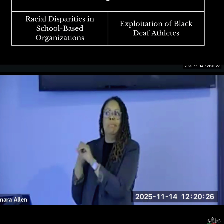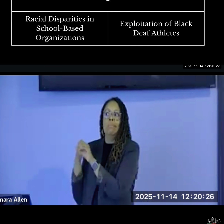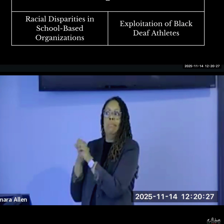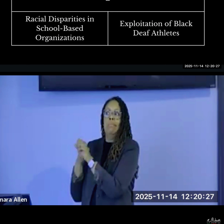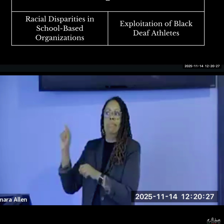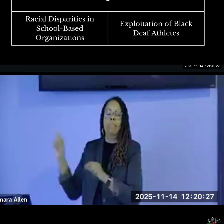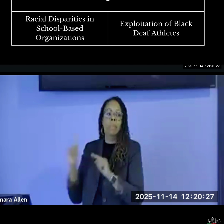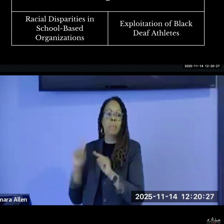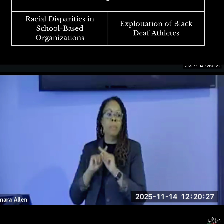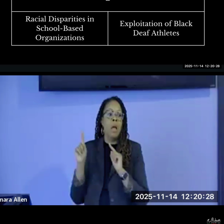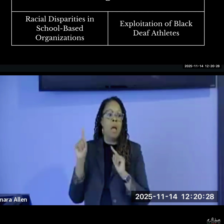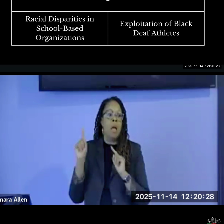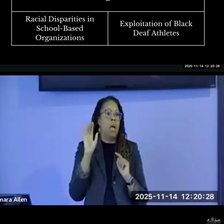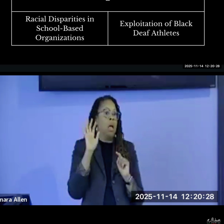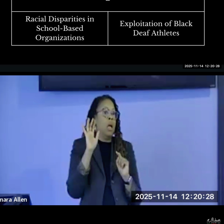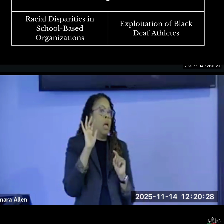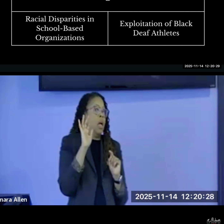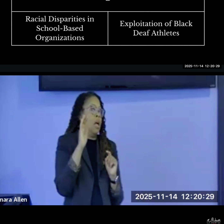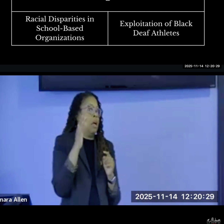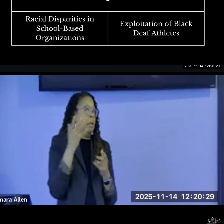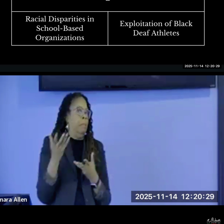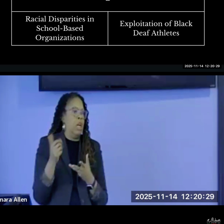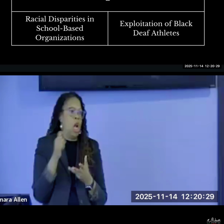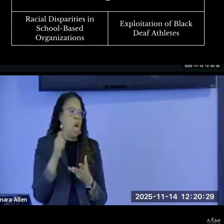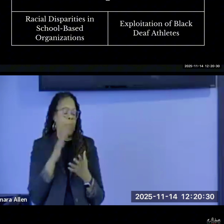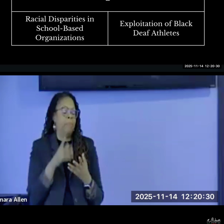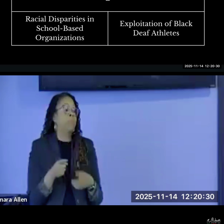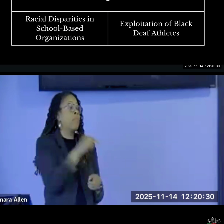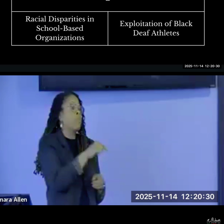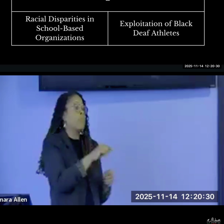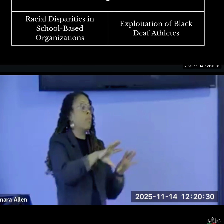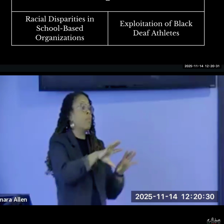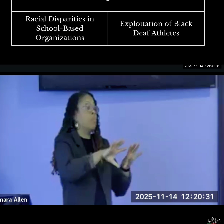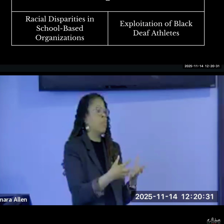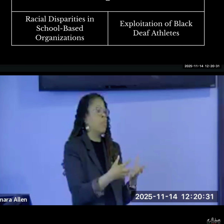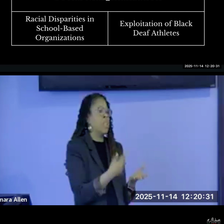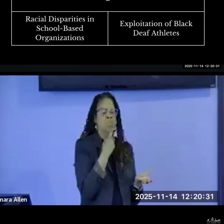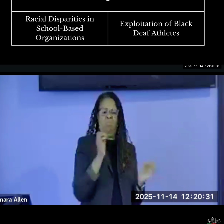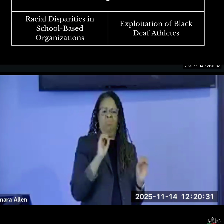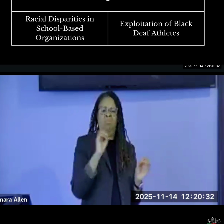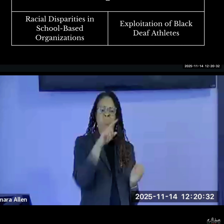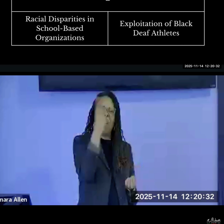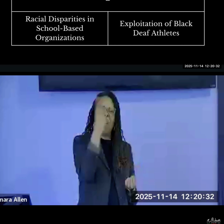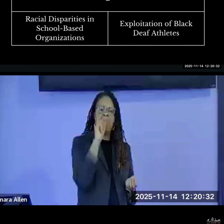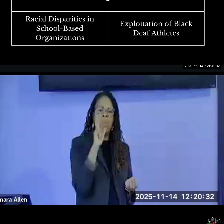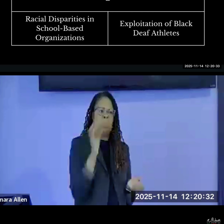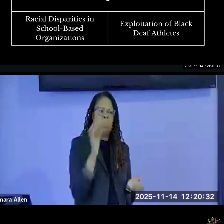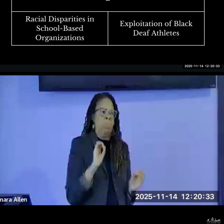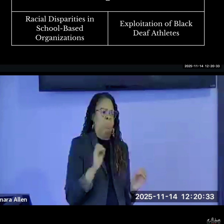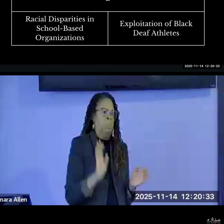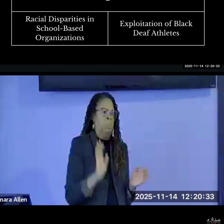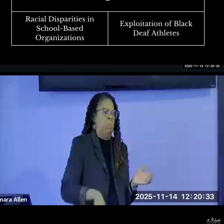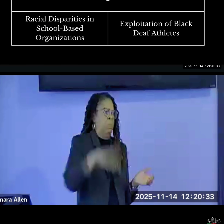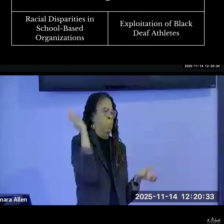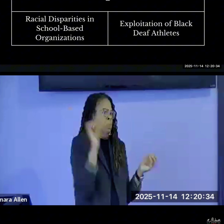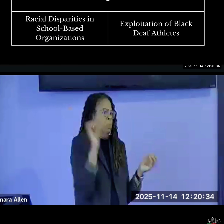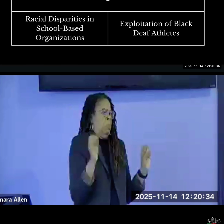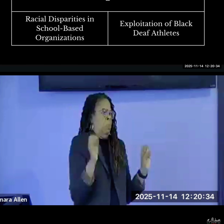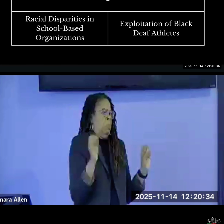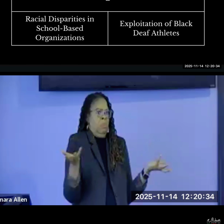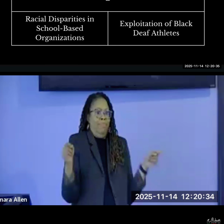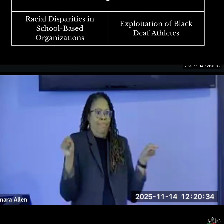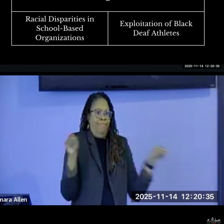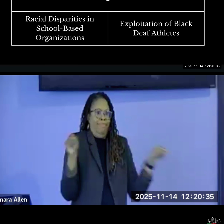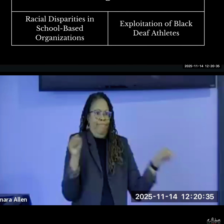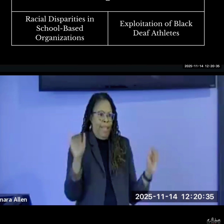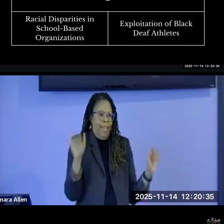joined Junior and NAD, and all of those different organizations, but no one really encouraged them to do that. And then